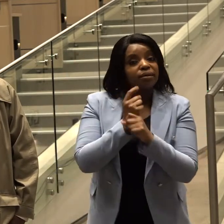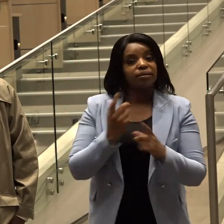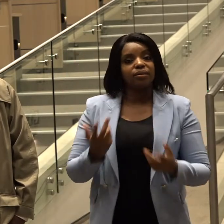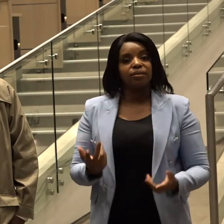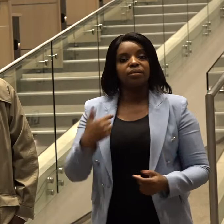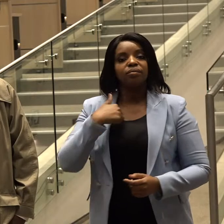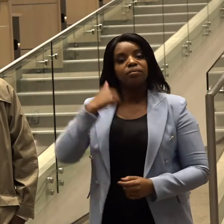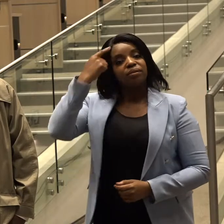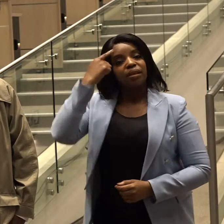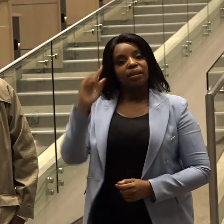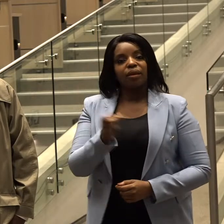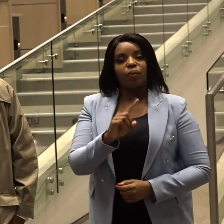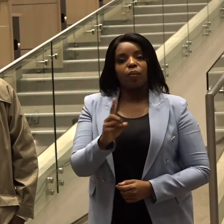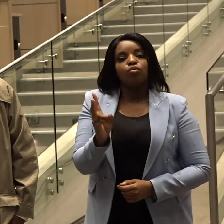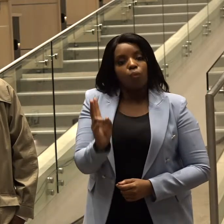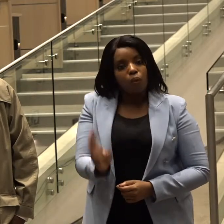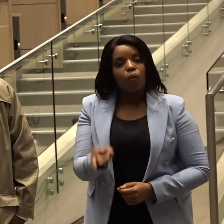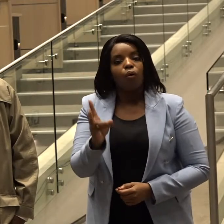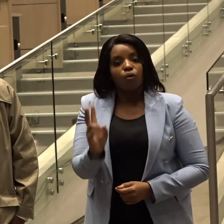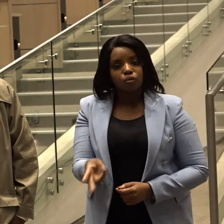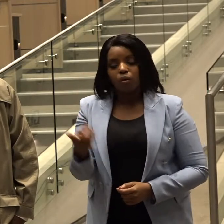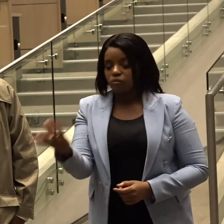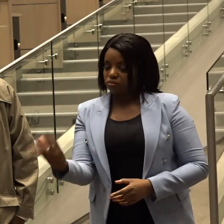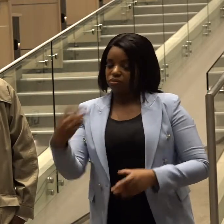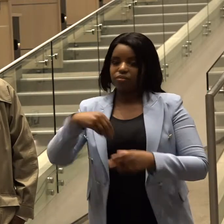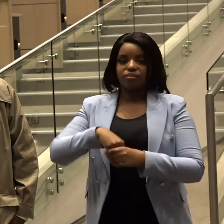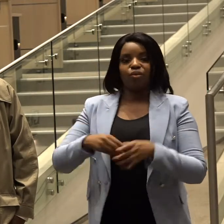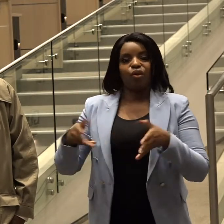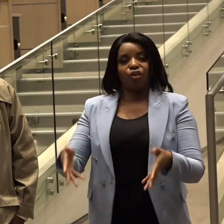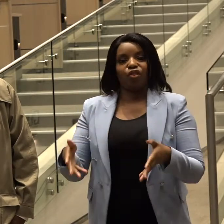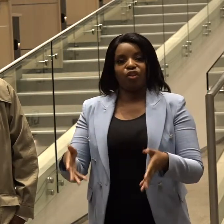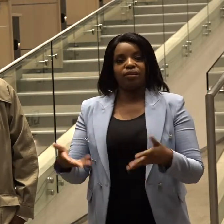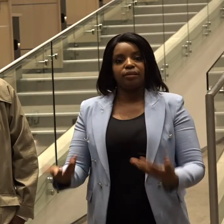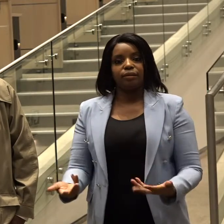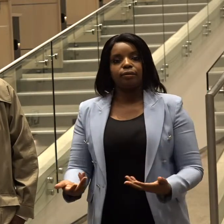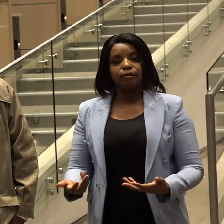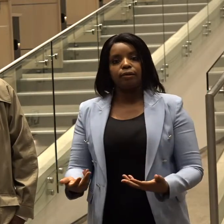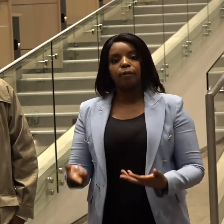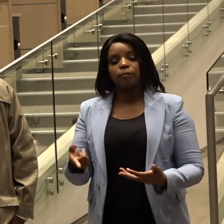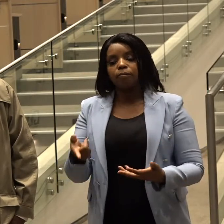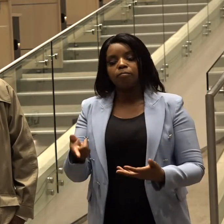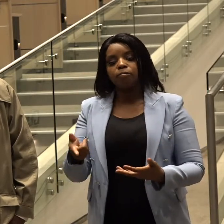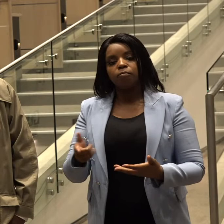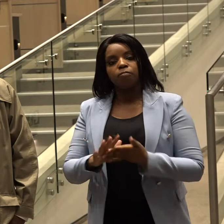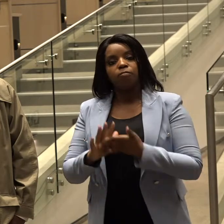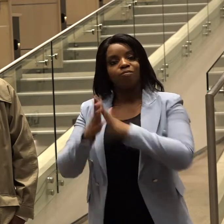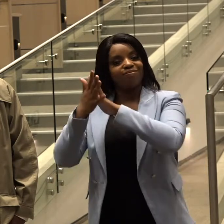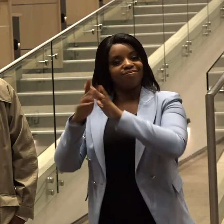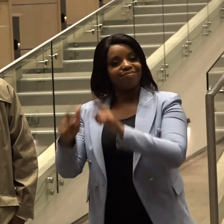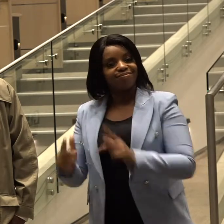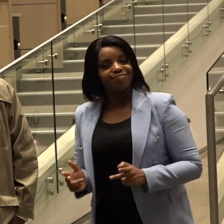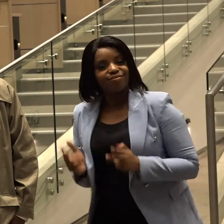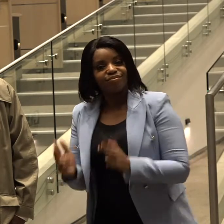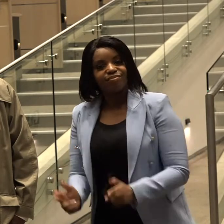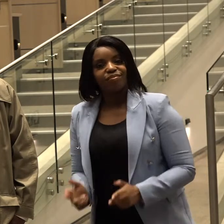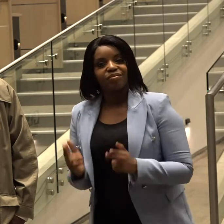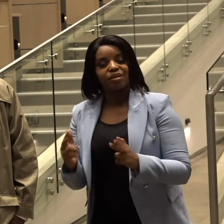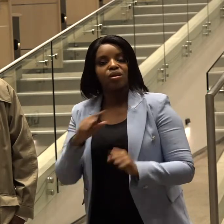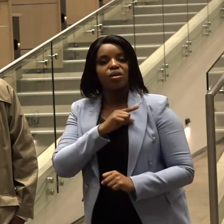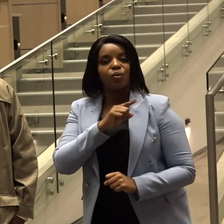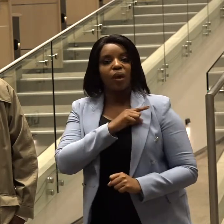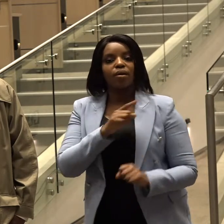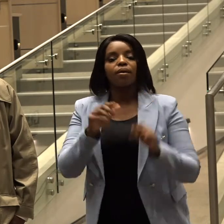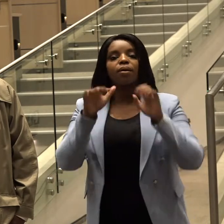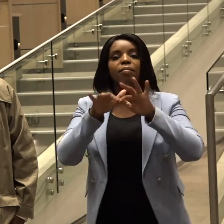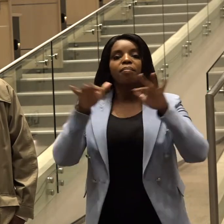they're also part of this uh sabotage on the rail because uh people will find